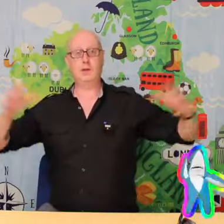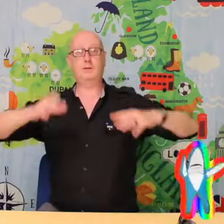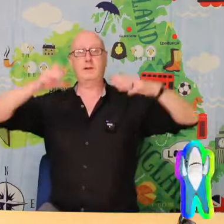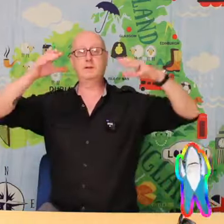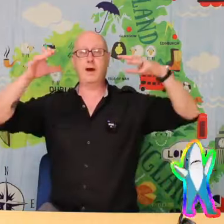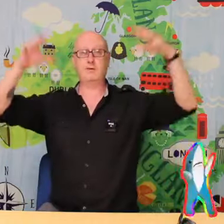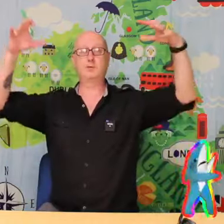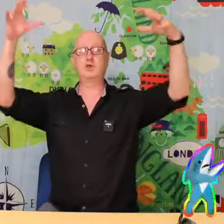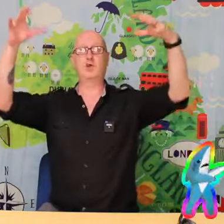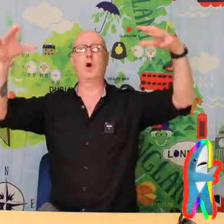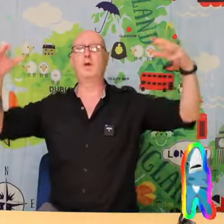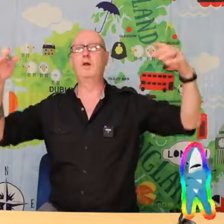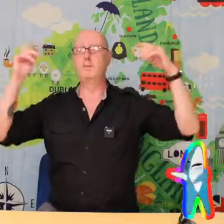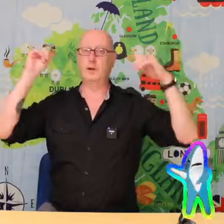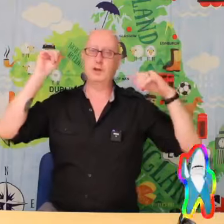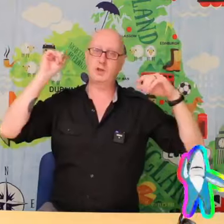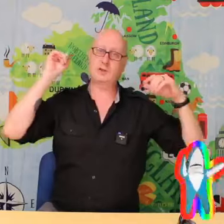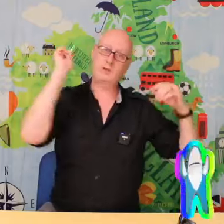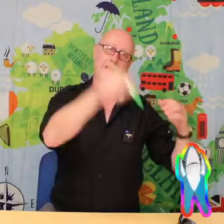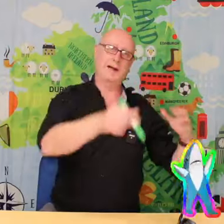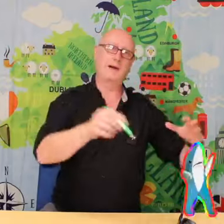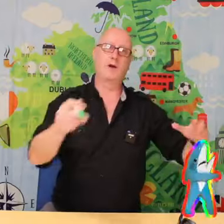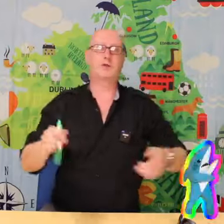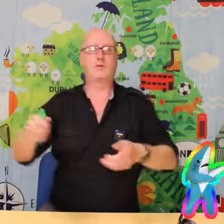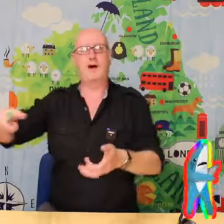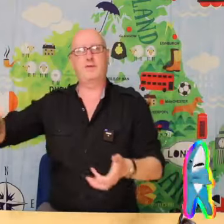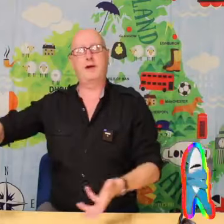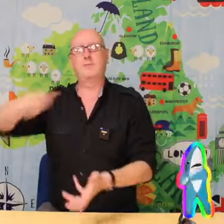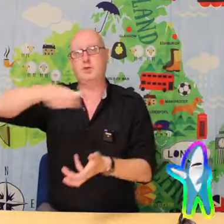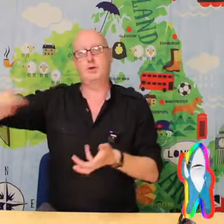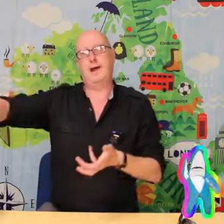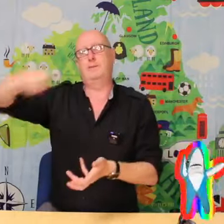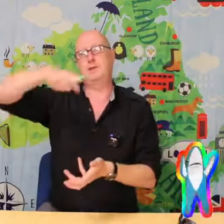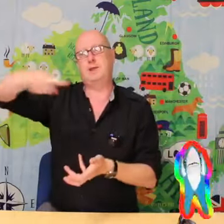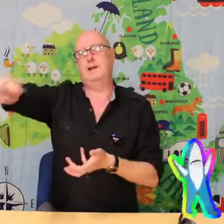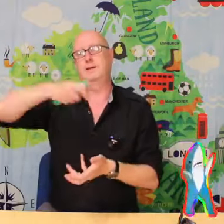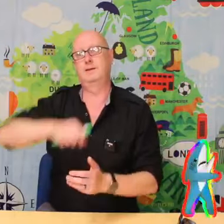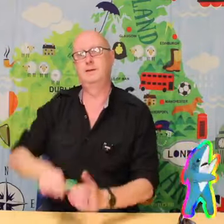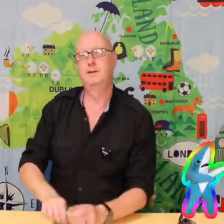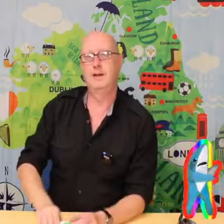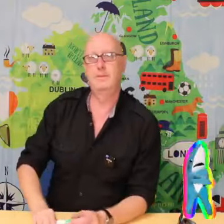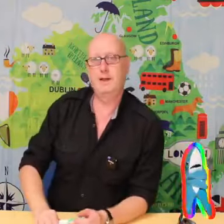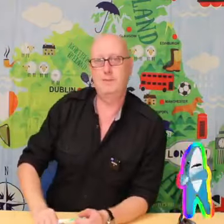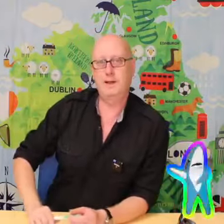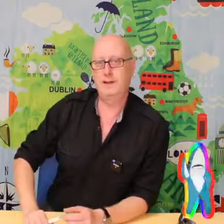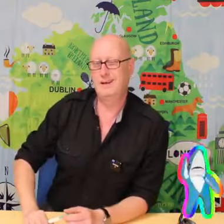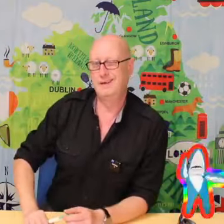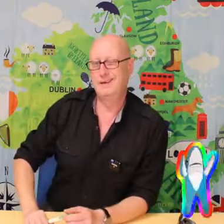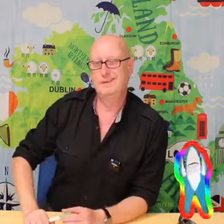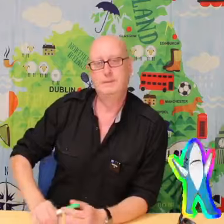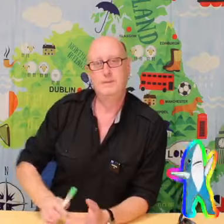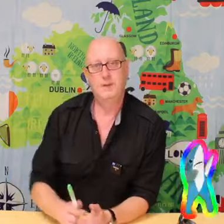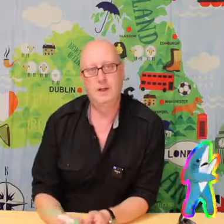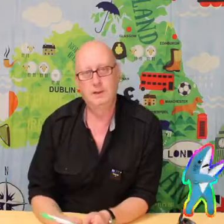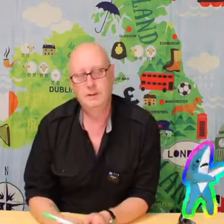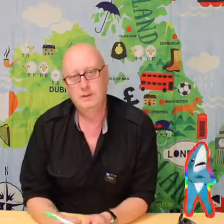can have as you much can. As you want, but you just get it in an order rather than I'm just going to help me sell her and be a piggy. Yeah. I will have